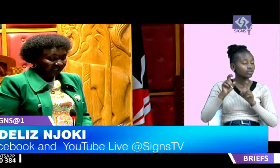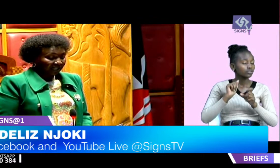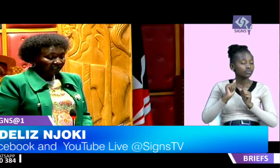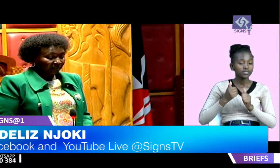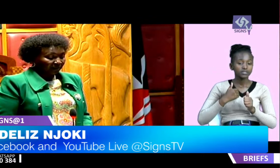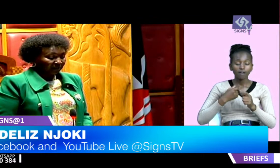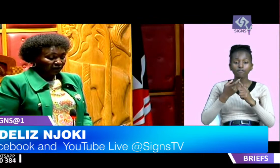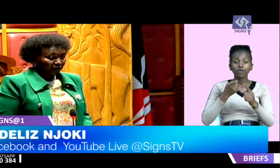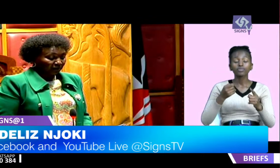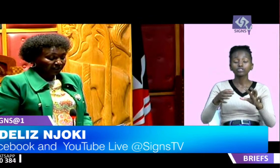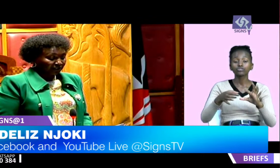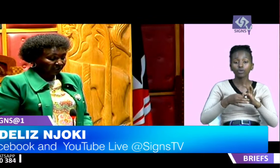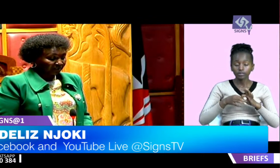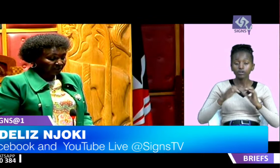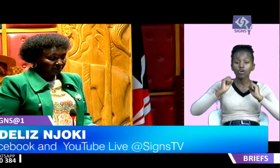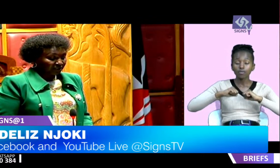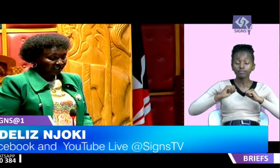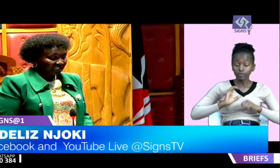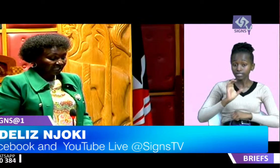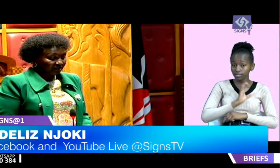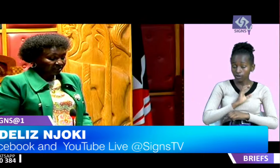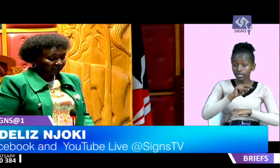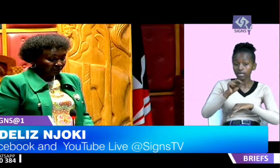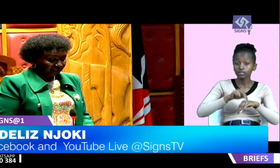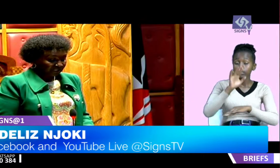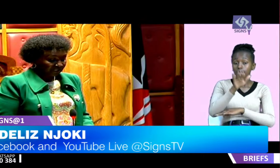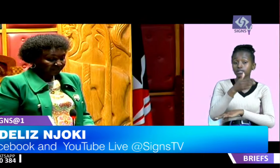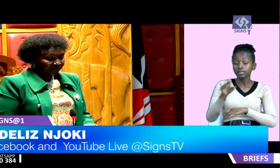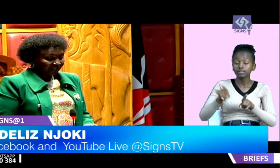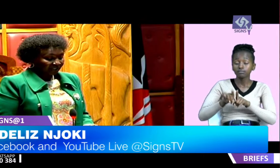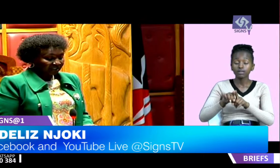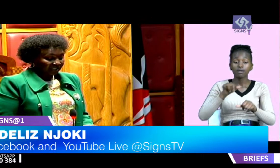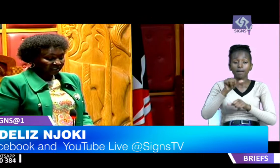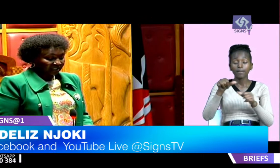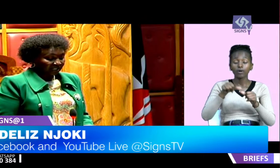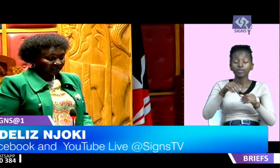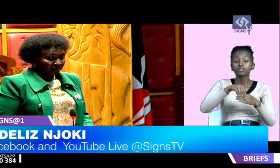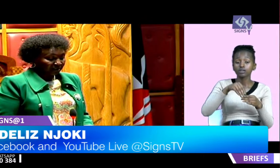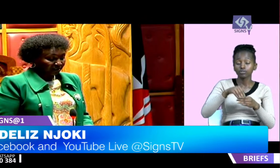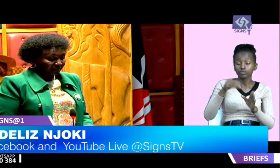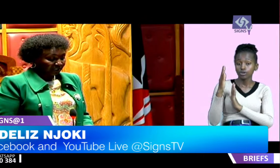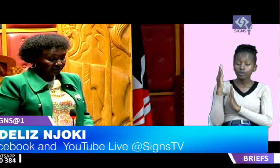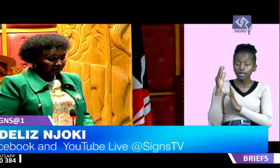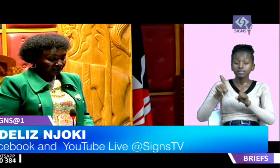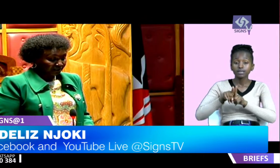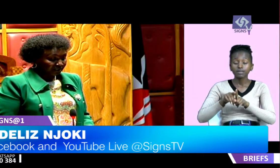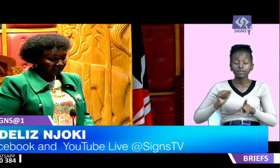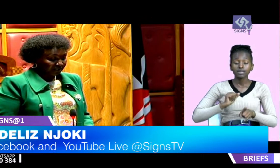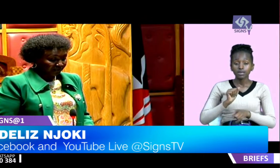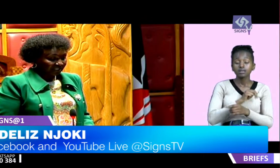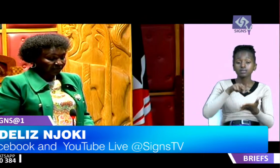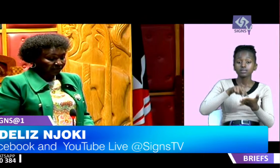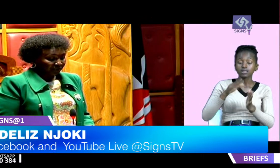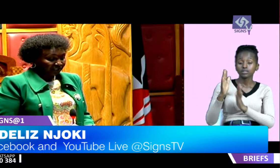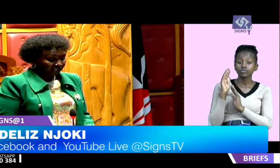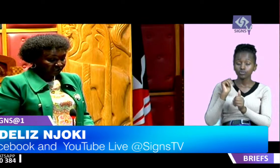Assembly, Departmental Committee on Administration and Internal Security, and the Senate Standing Committee on the National Security, Defense and Foreign